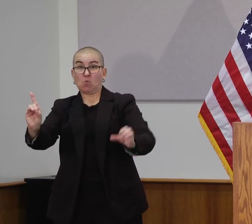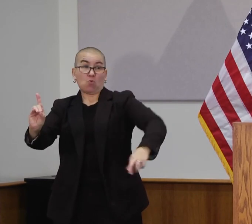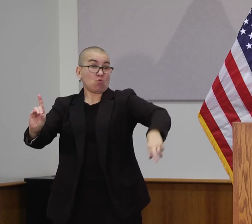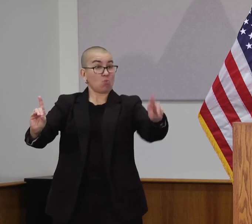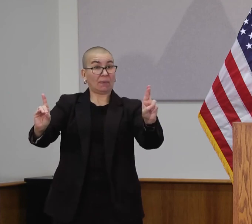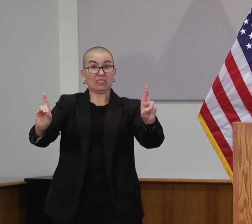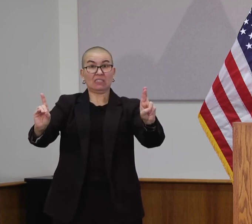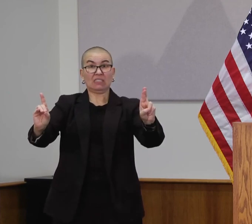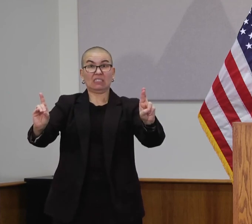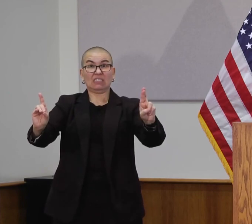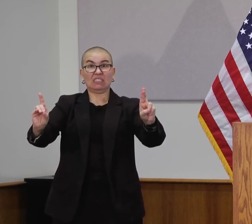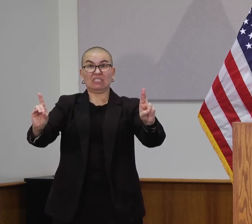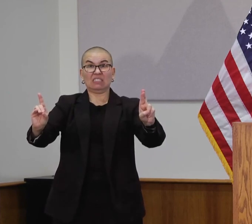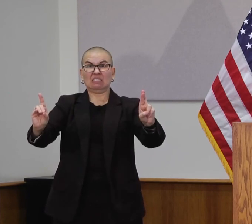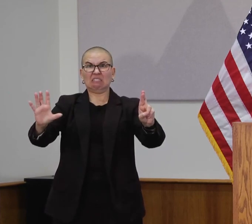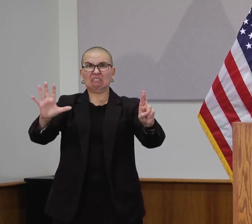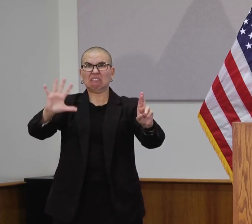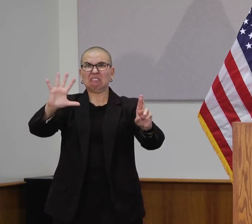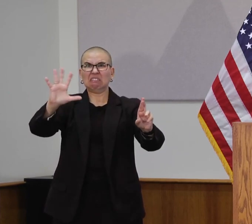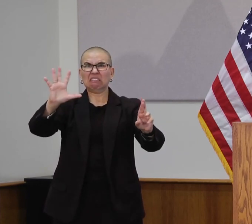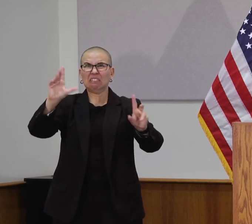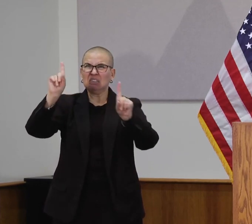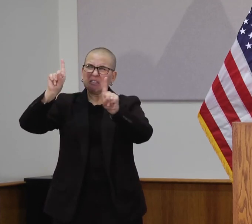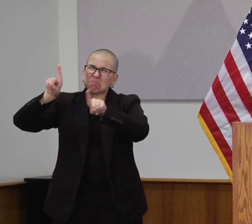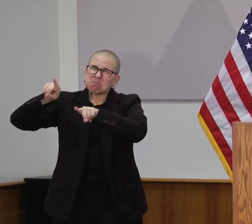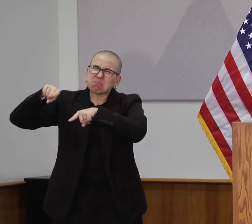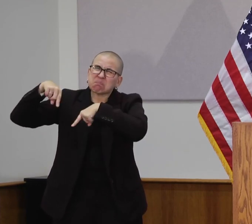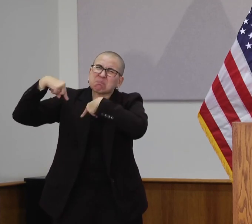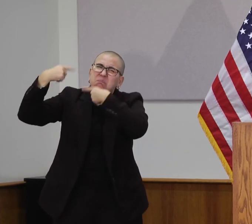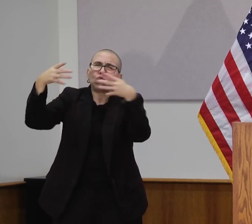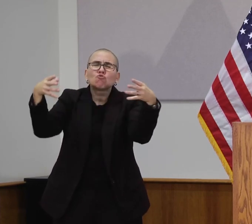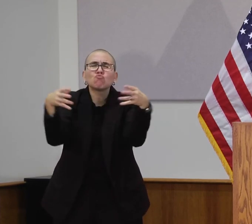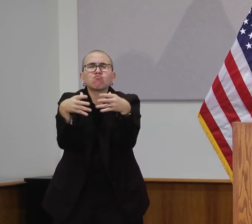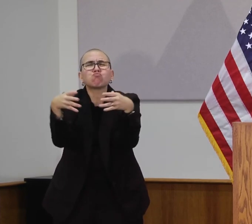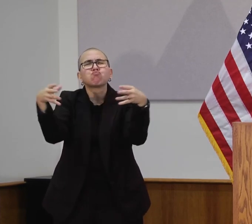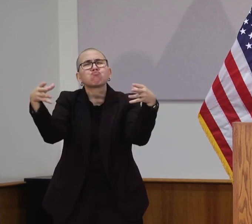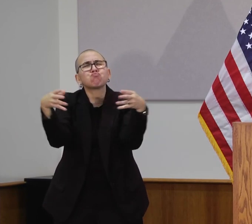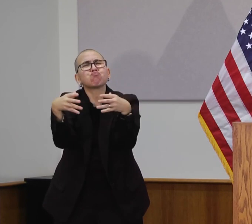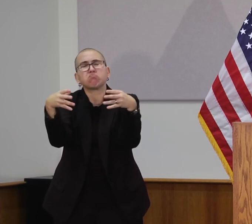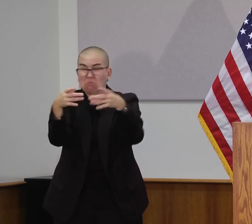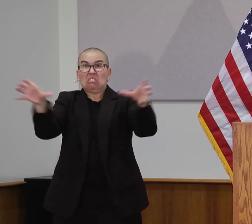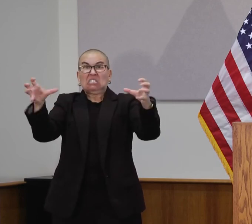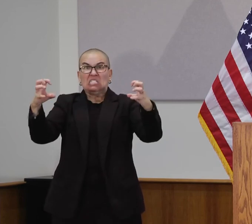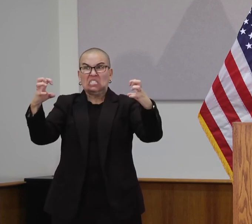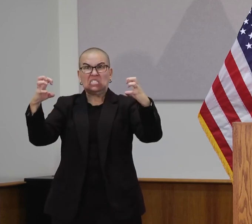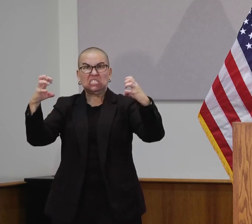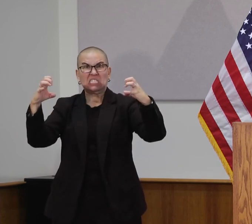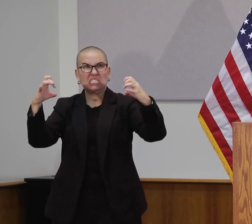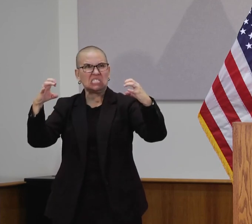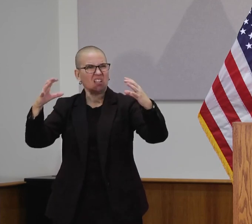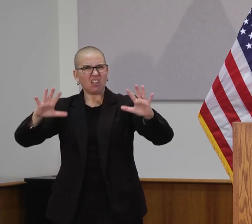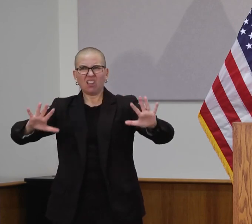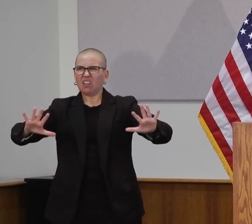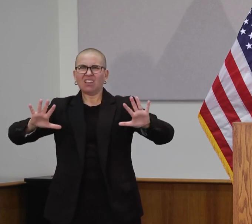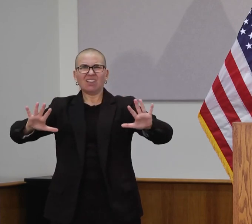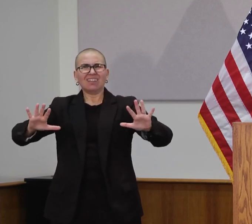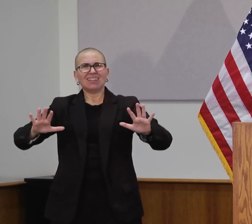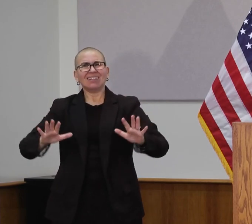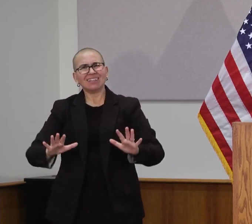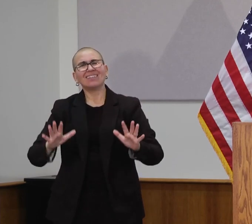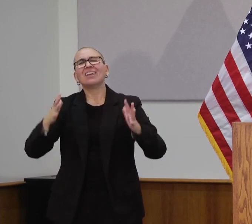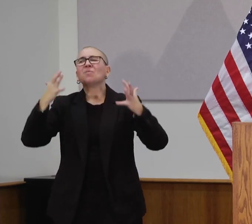150 years in this country. And we're going to have to figure out ways to pull that back down. And that brings me back to this